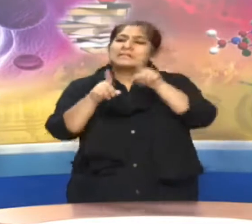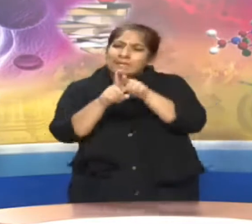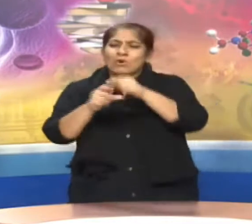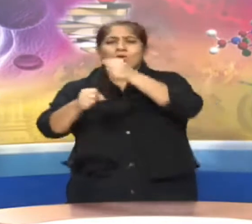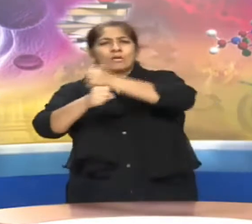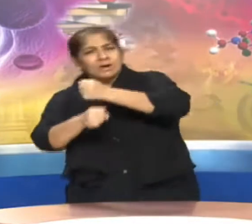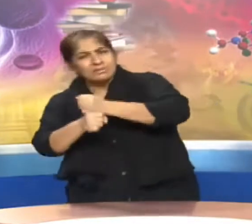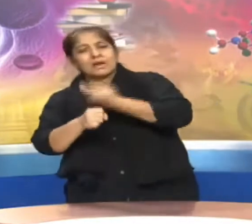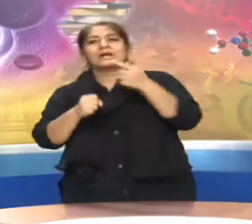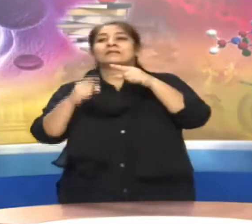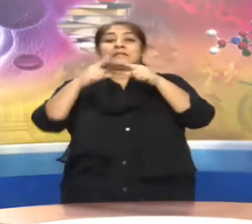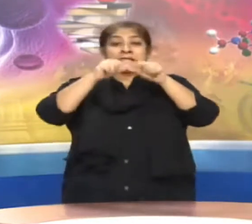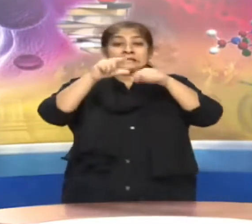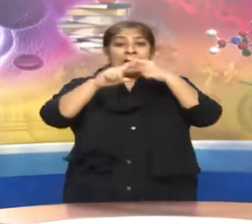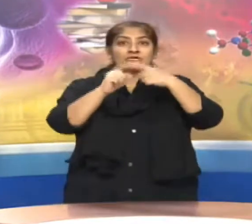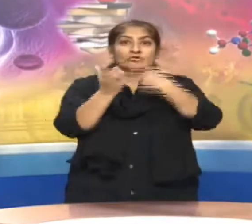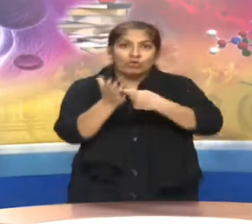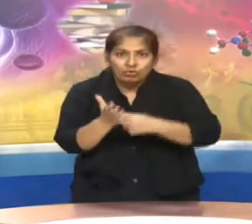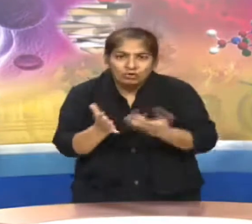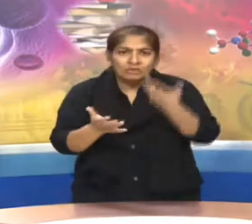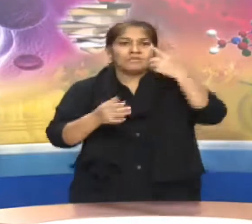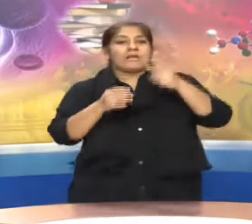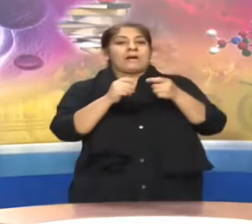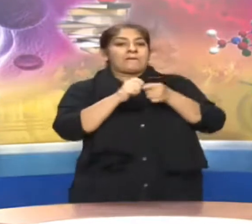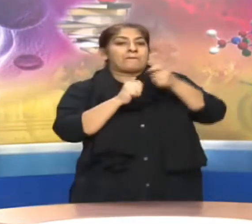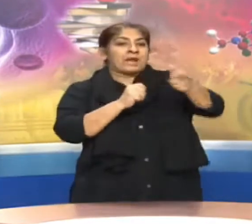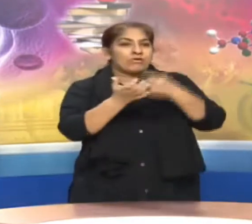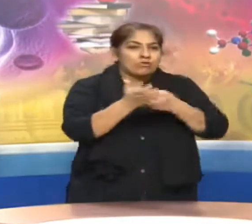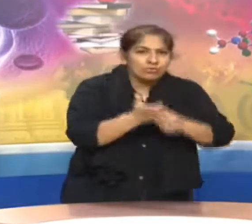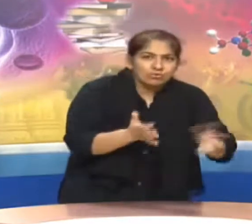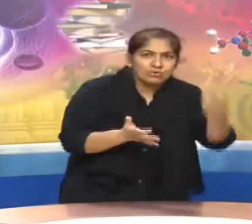important is effective and clear information needs to be